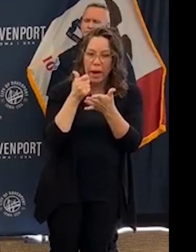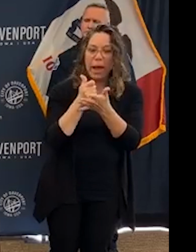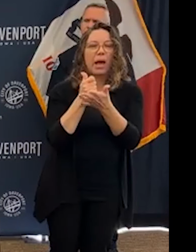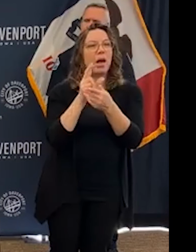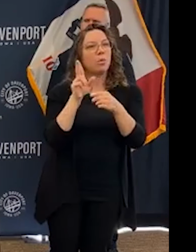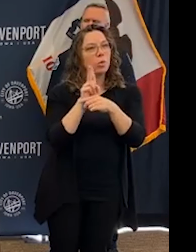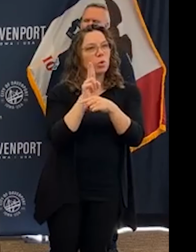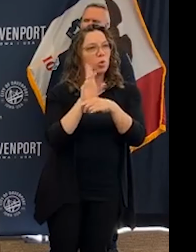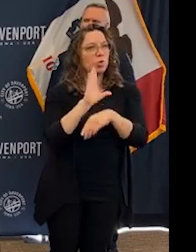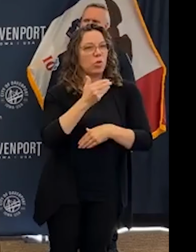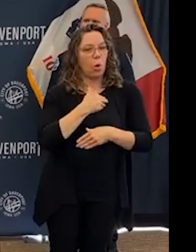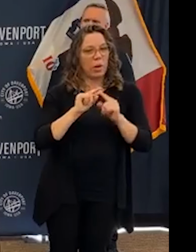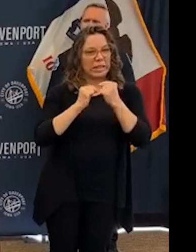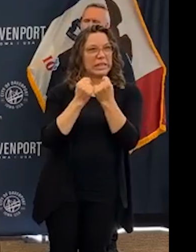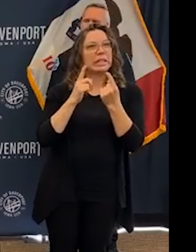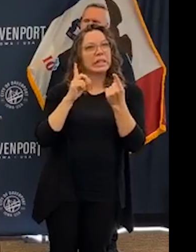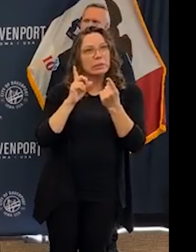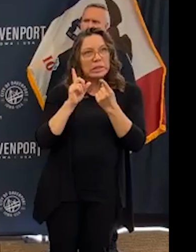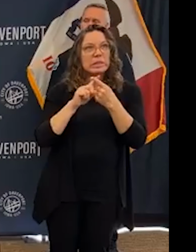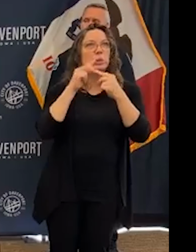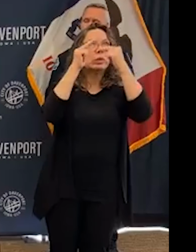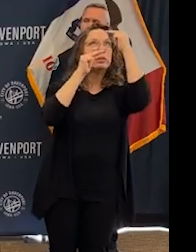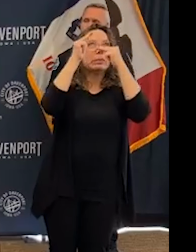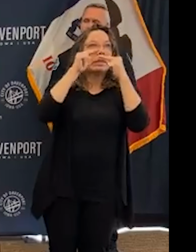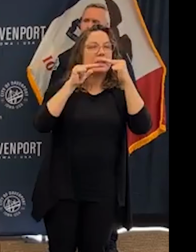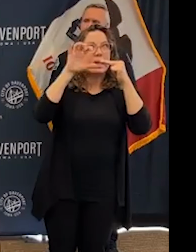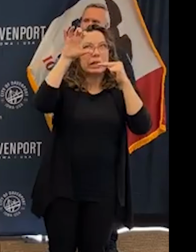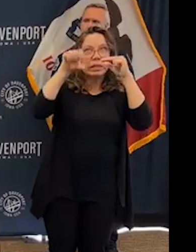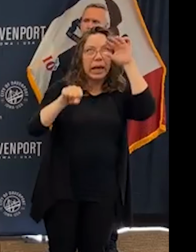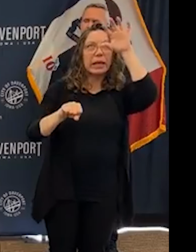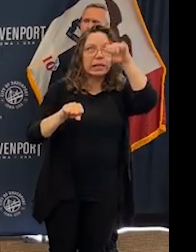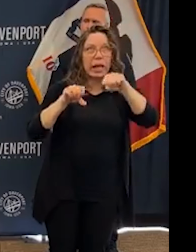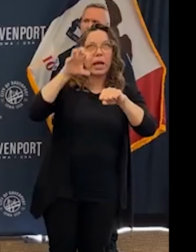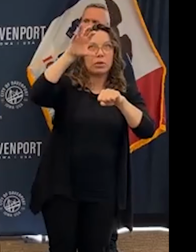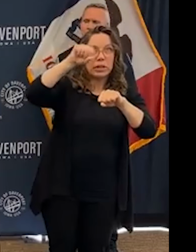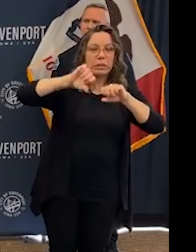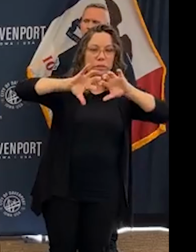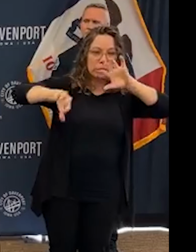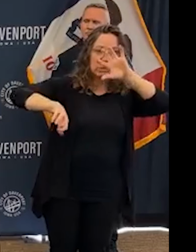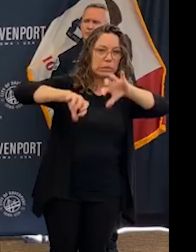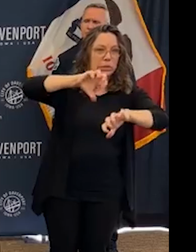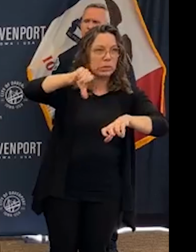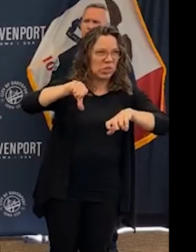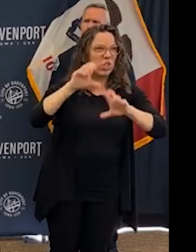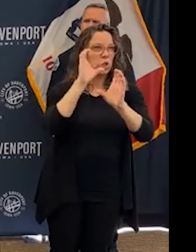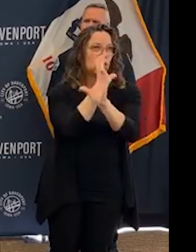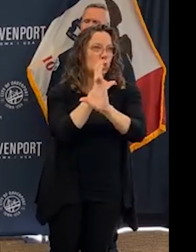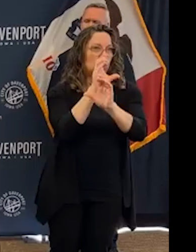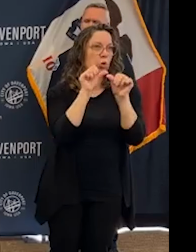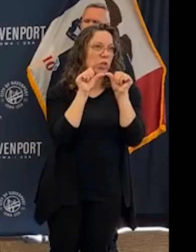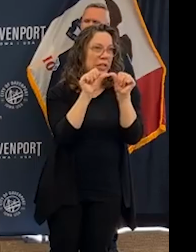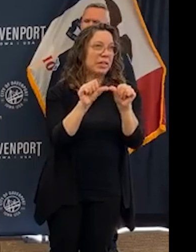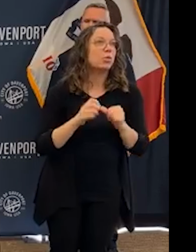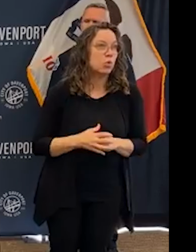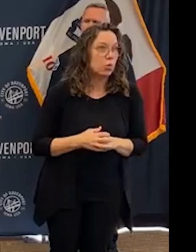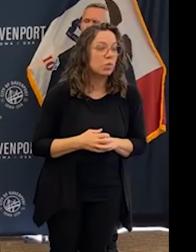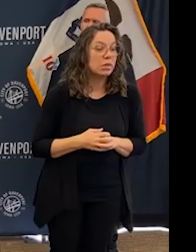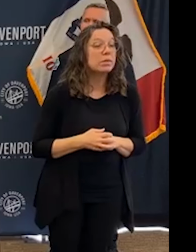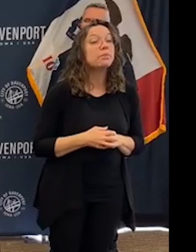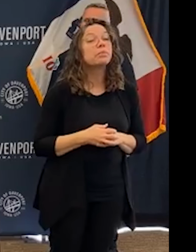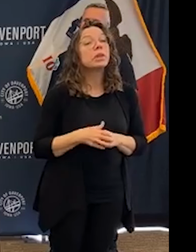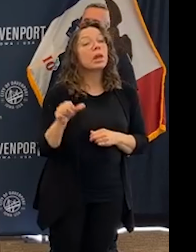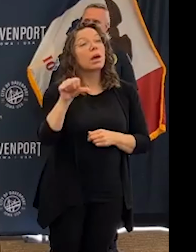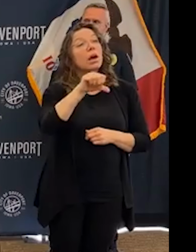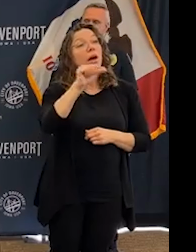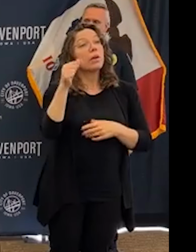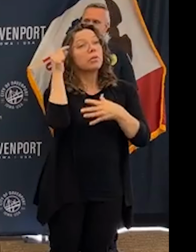USAR team to deconstruct the building so that we can actually continue our search throughout the building. Other items that we've been